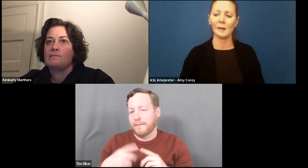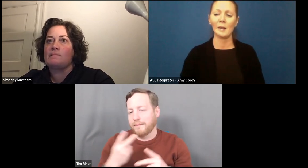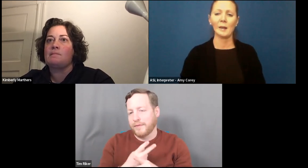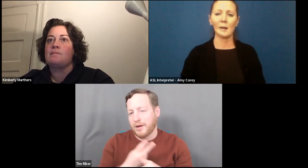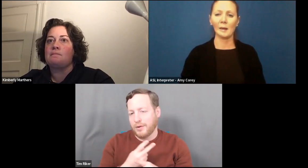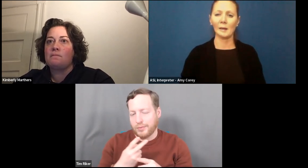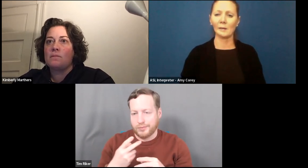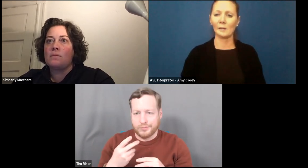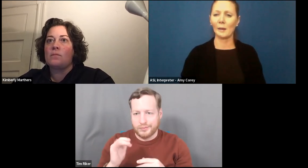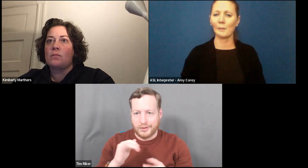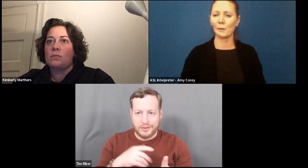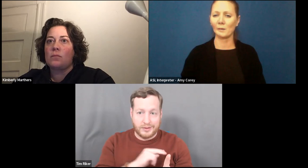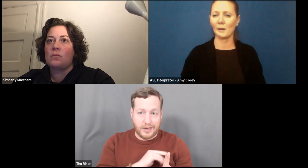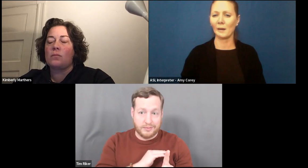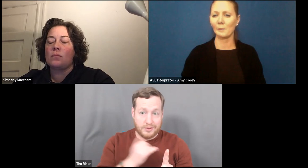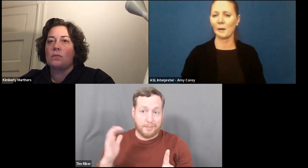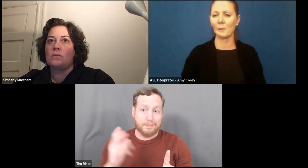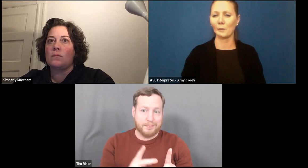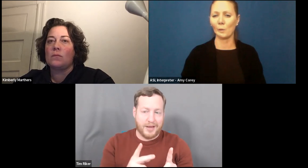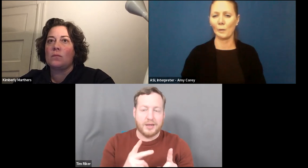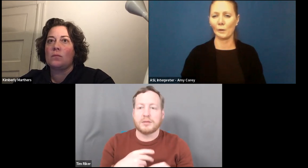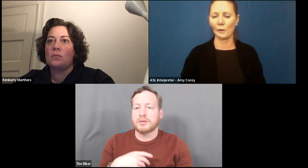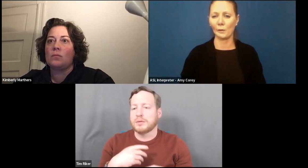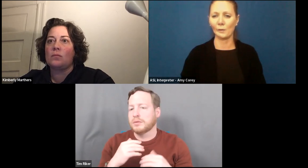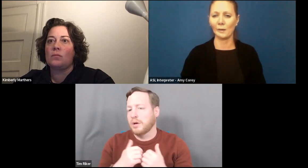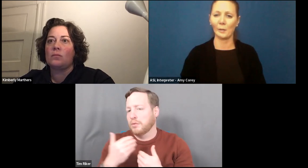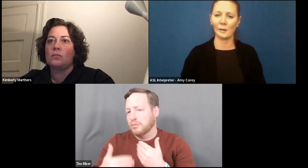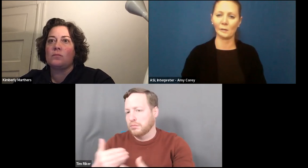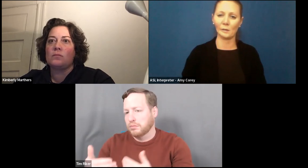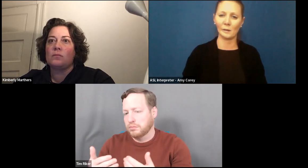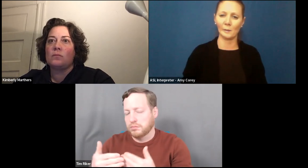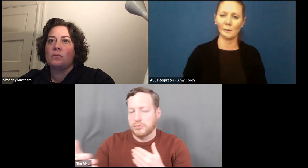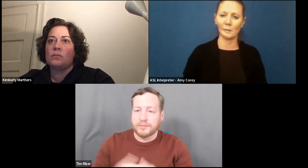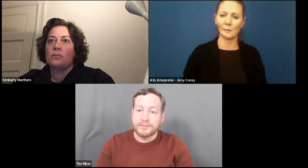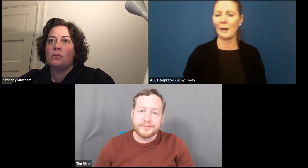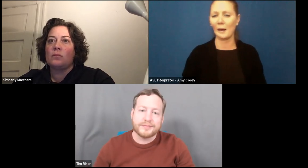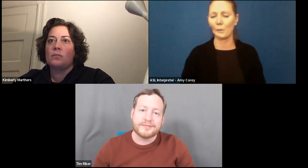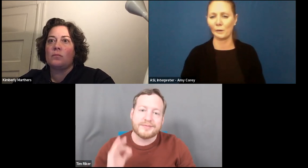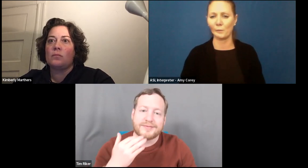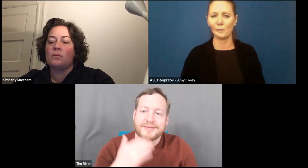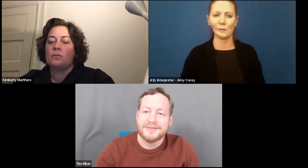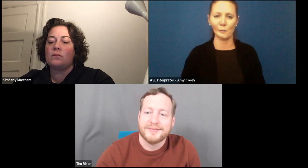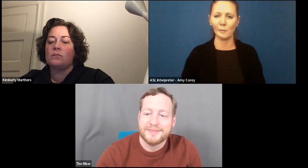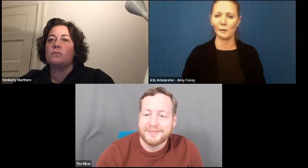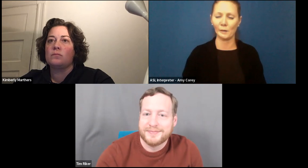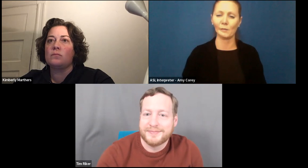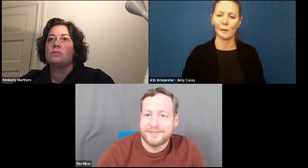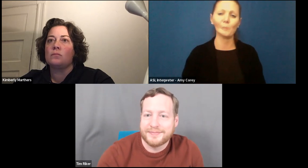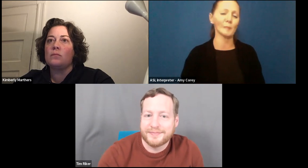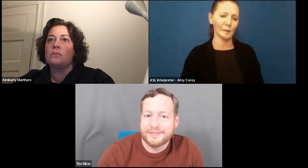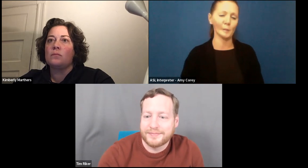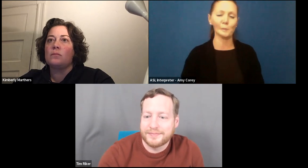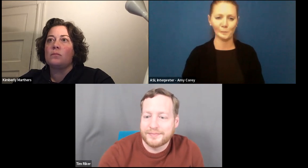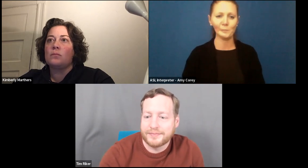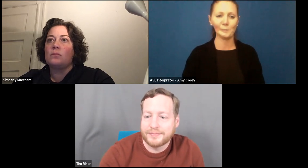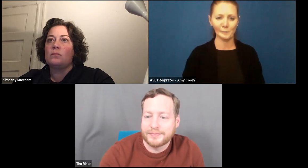meeting. And at that point in time, you know, whether now that Nancy's back, how we're going to proceed from here. So